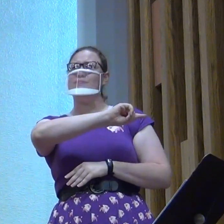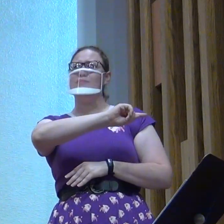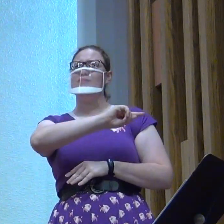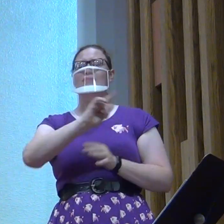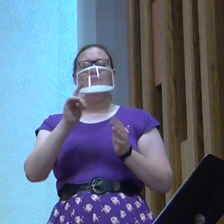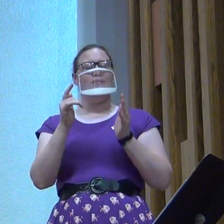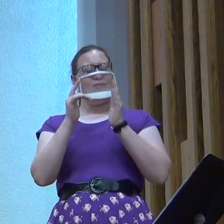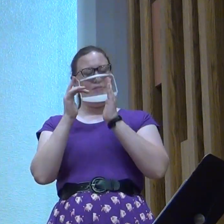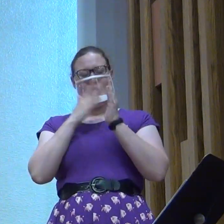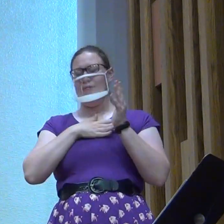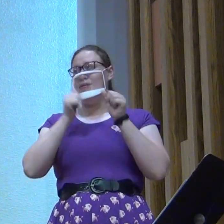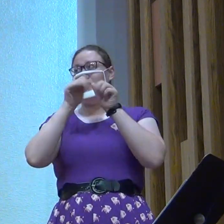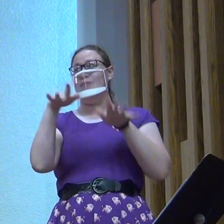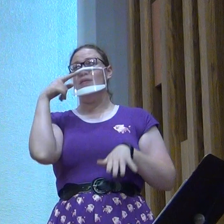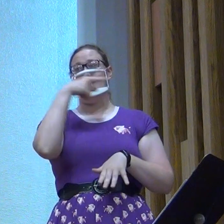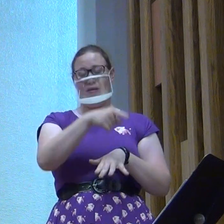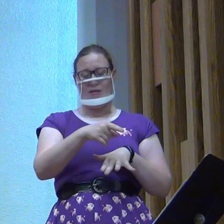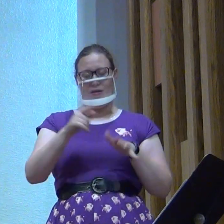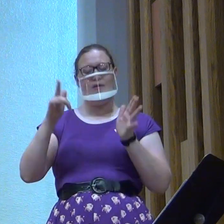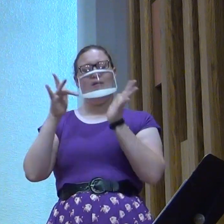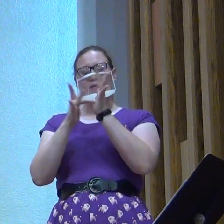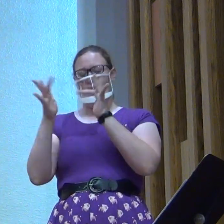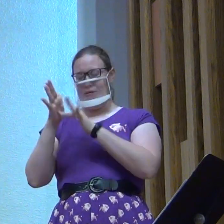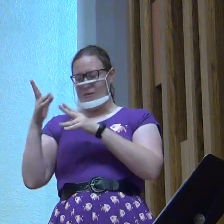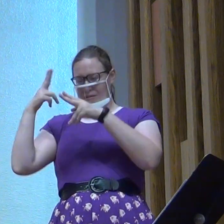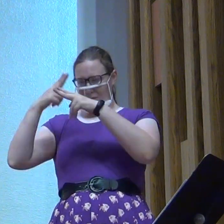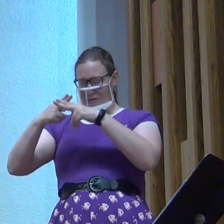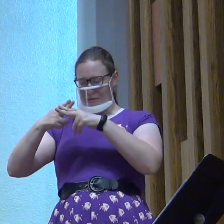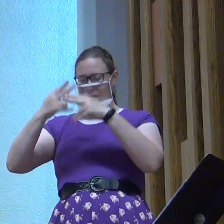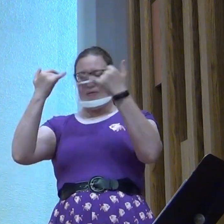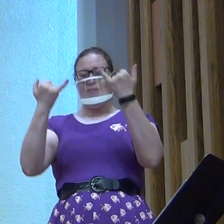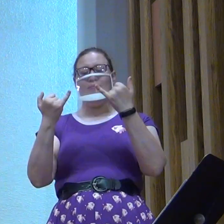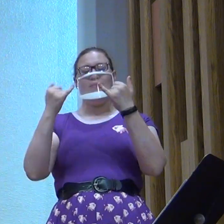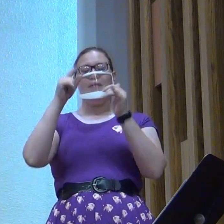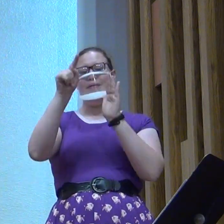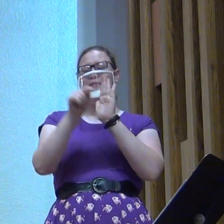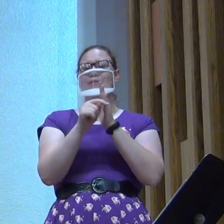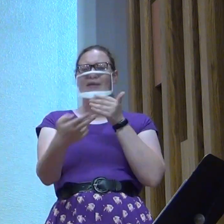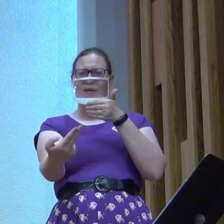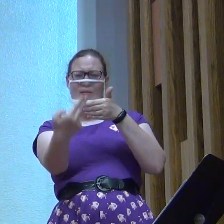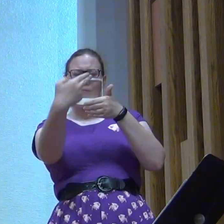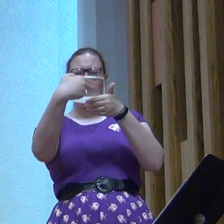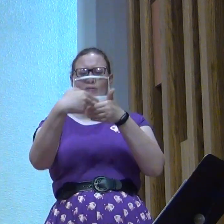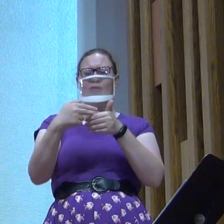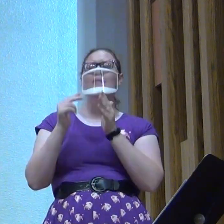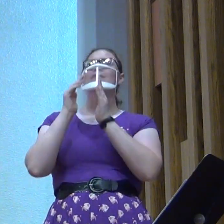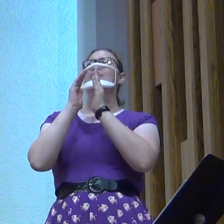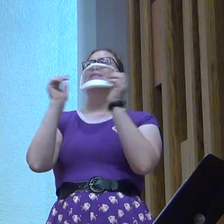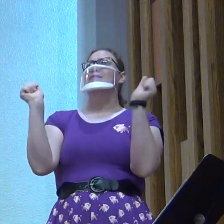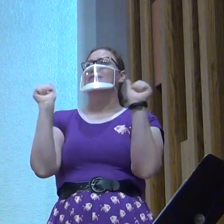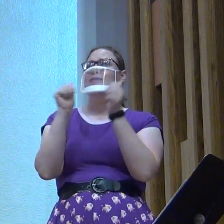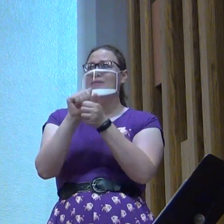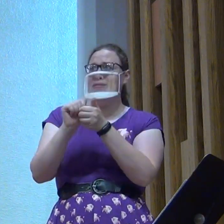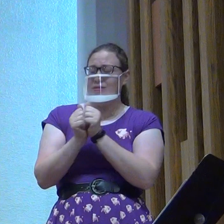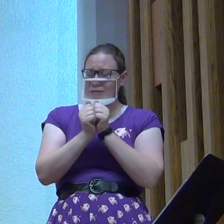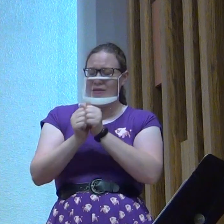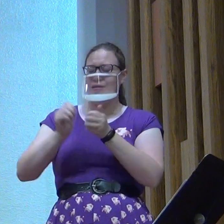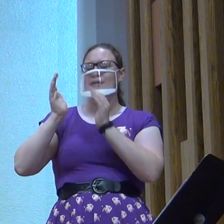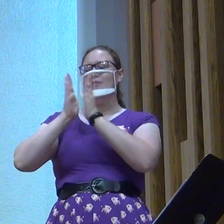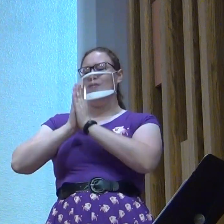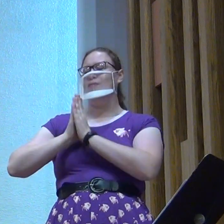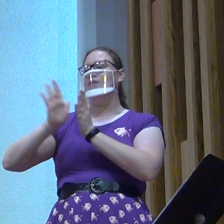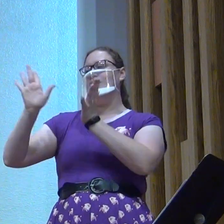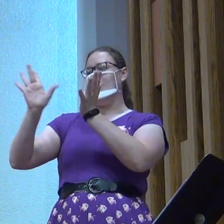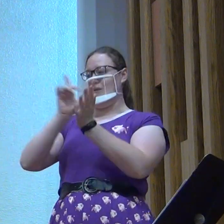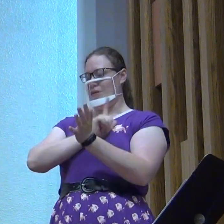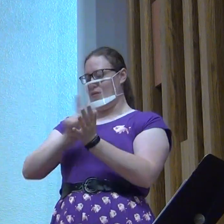in Jesus' name. Hear us as we pray now the words of Christ,